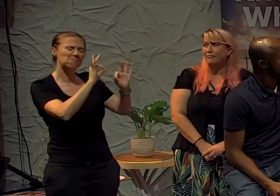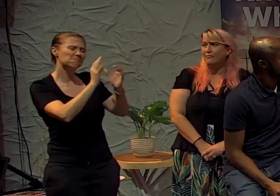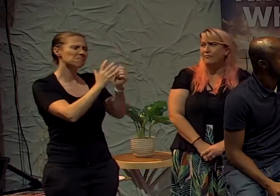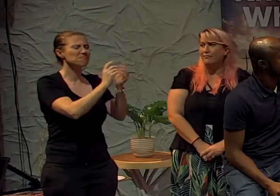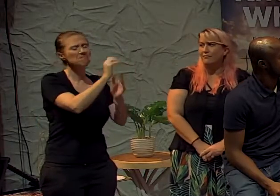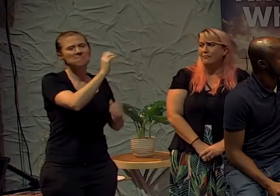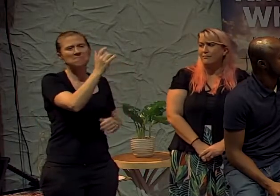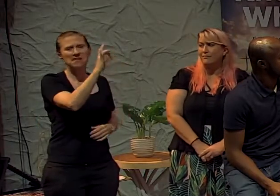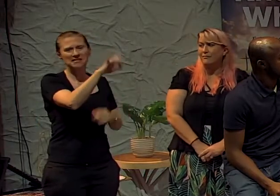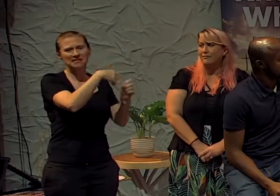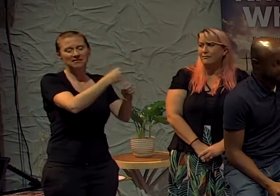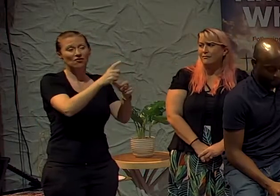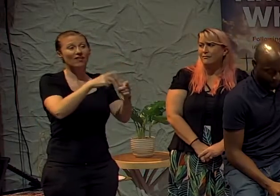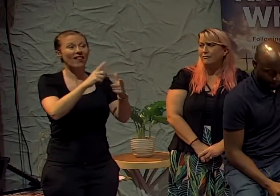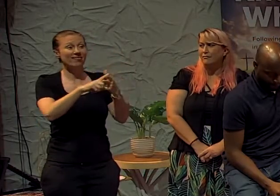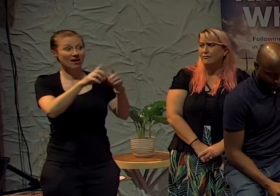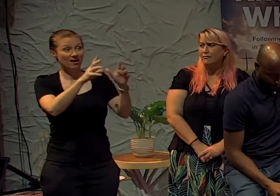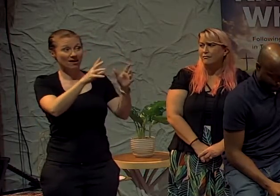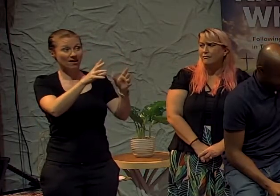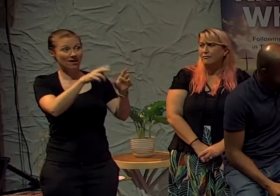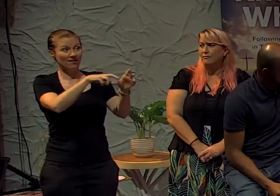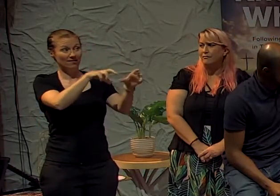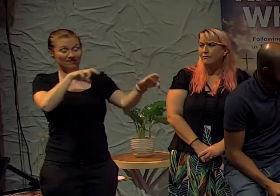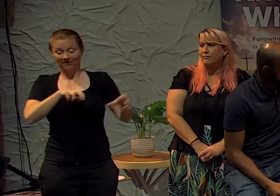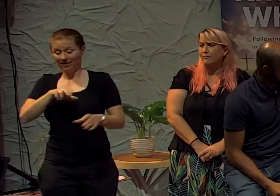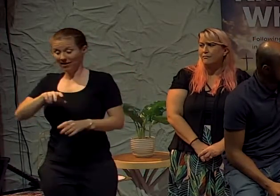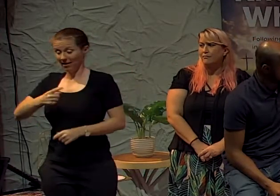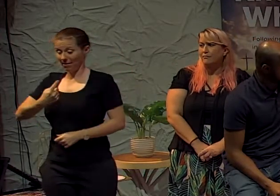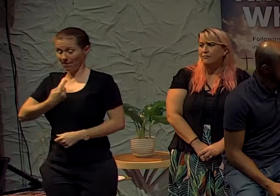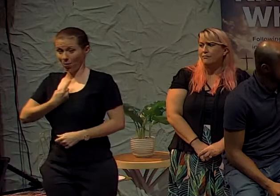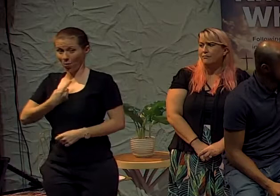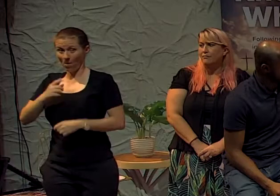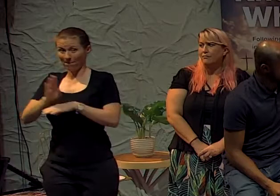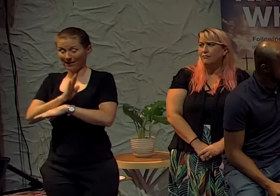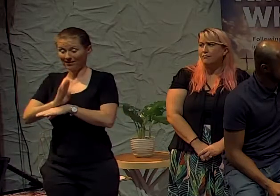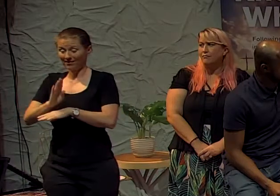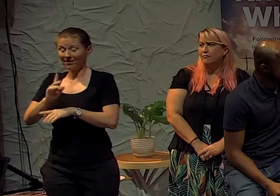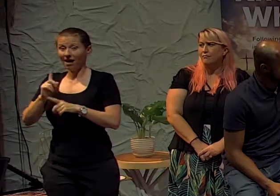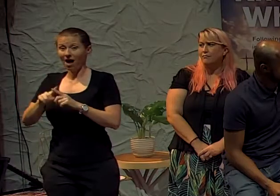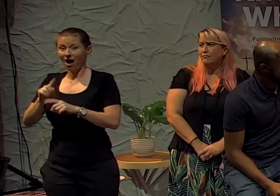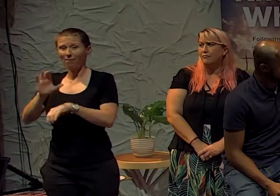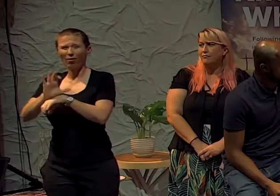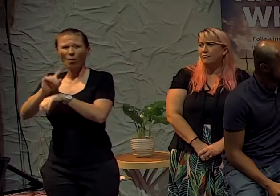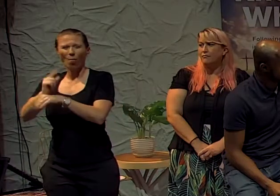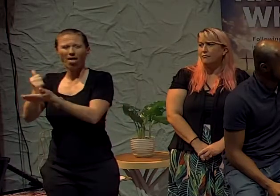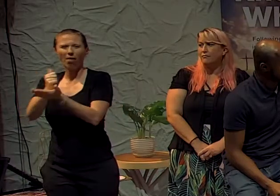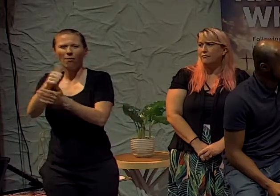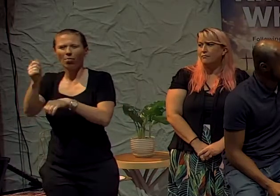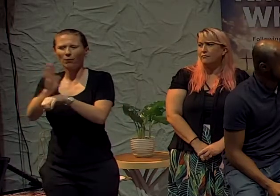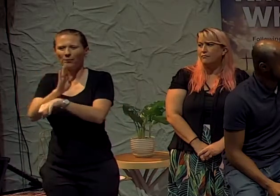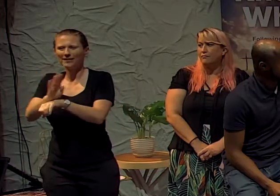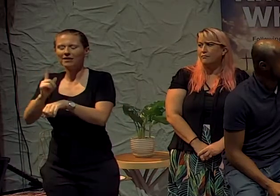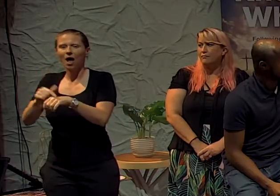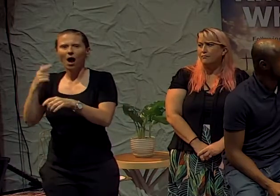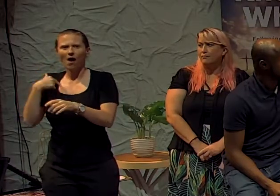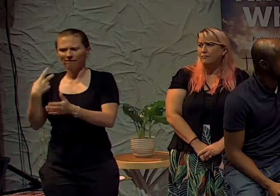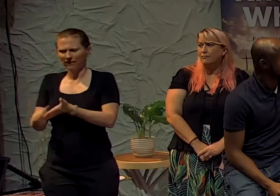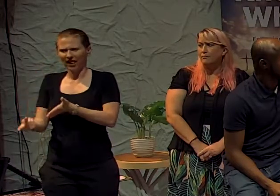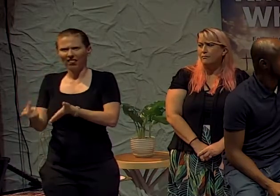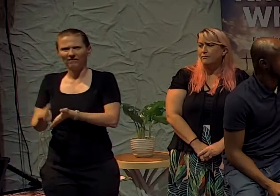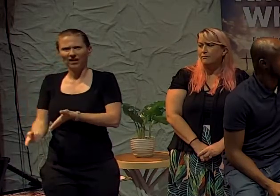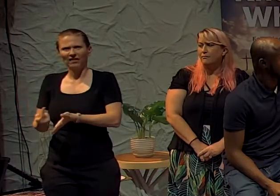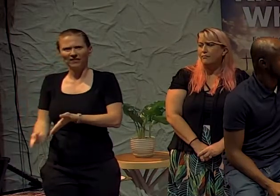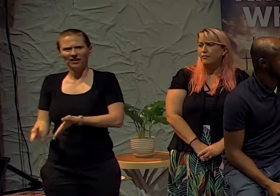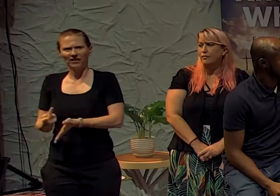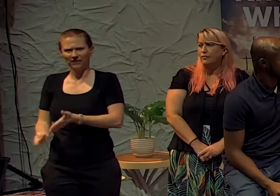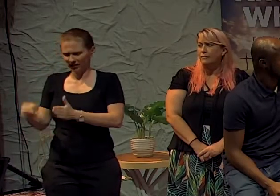companies and start helping them, and I'm failing. I mean, failures, like abject, terrible,